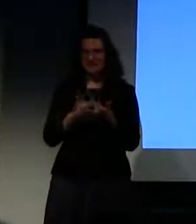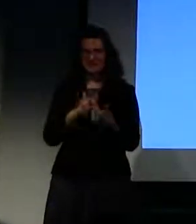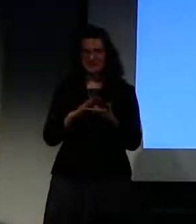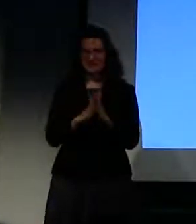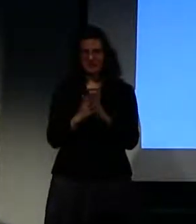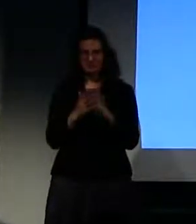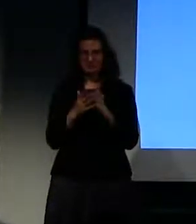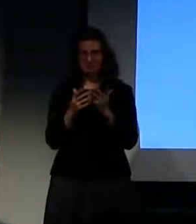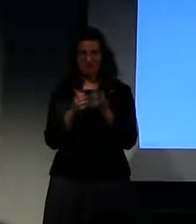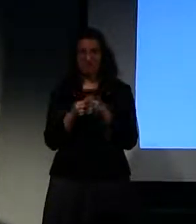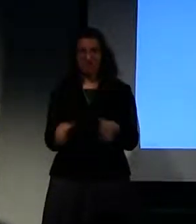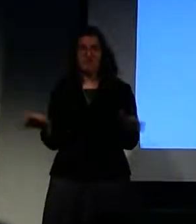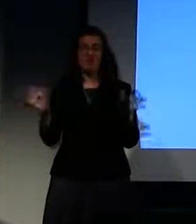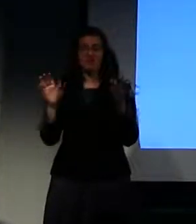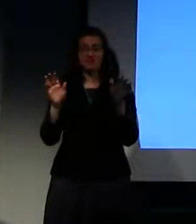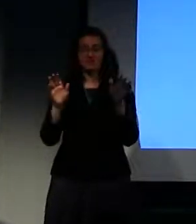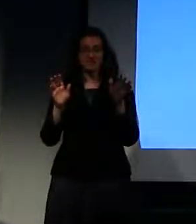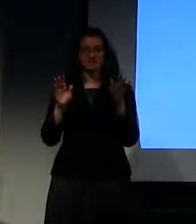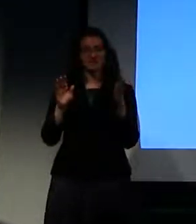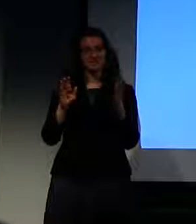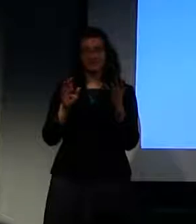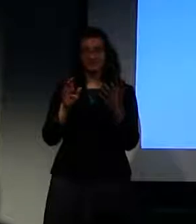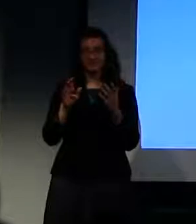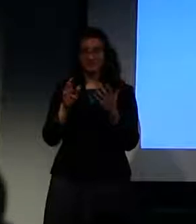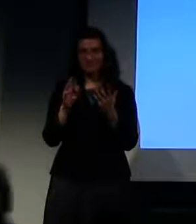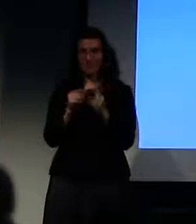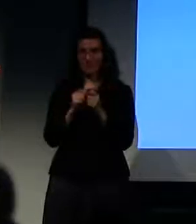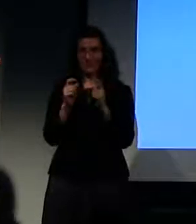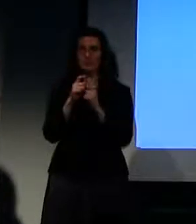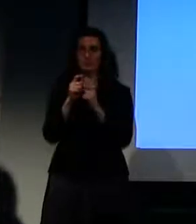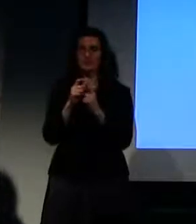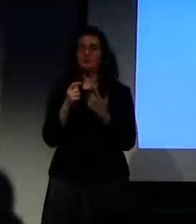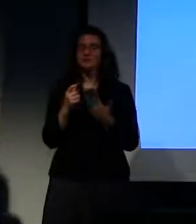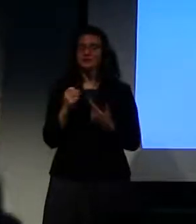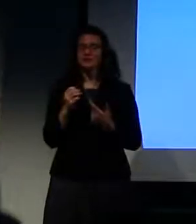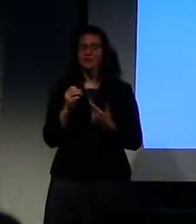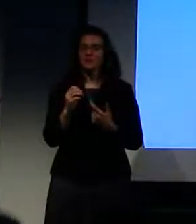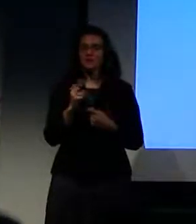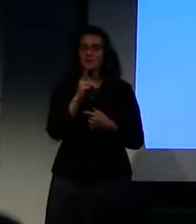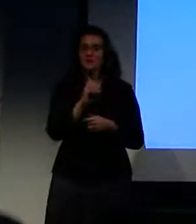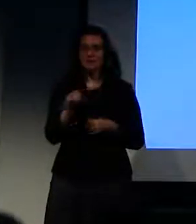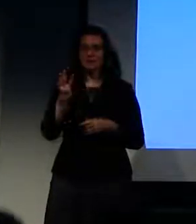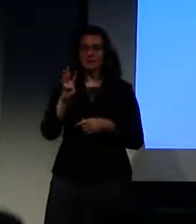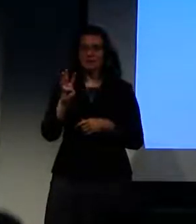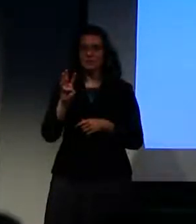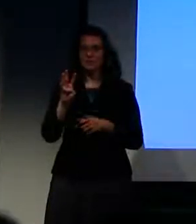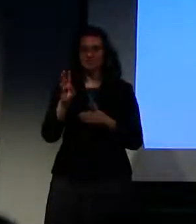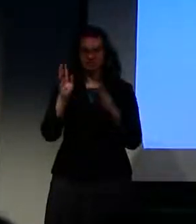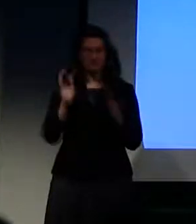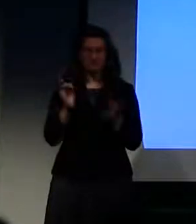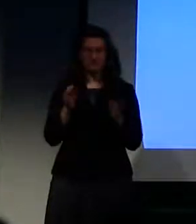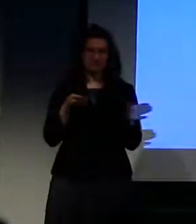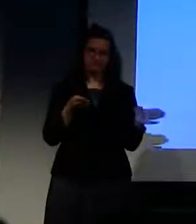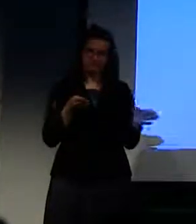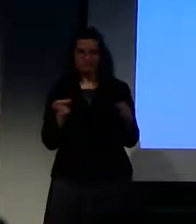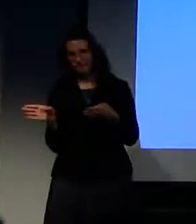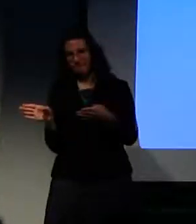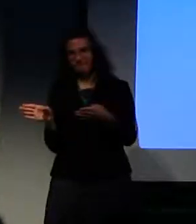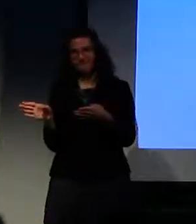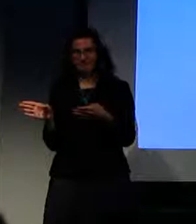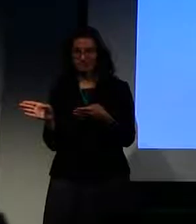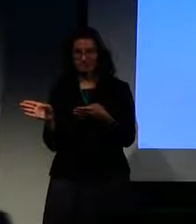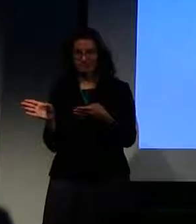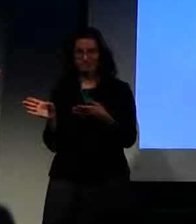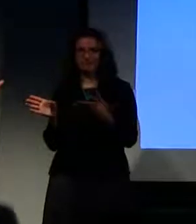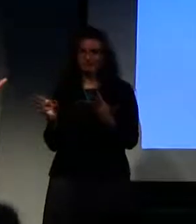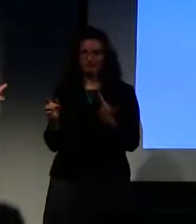in words. And so I would say for sure in 2004 there was a distinct shift in what I felt